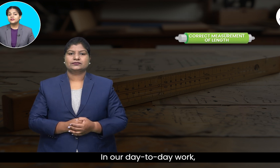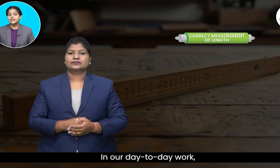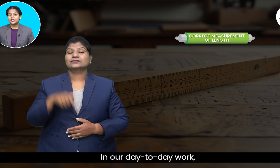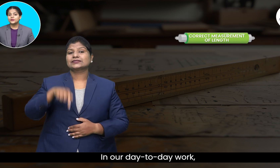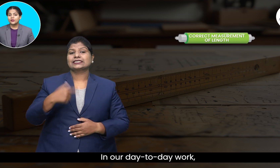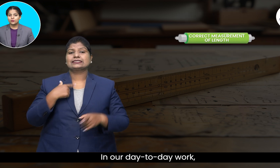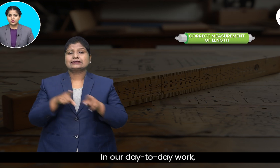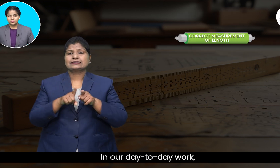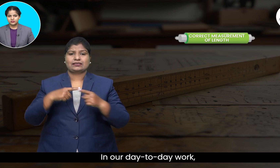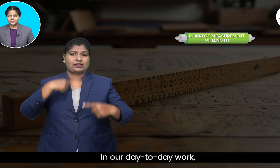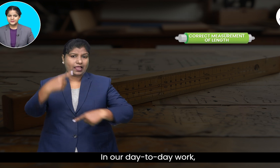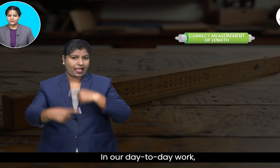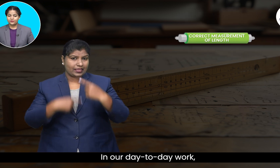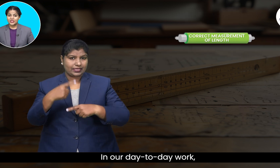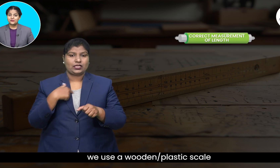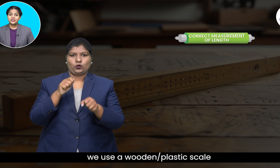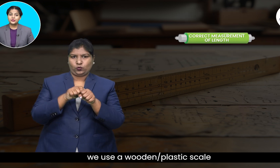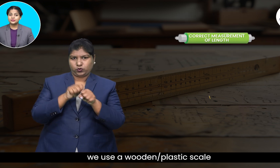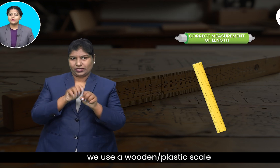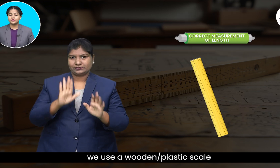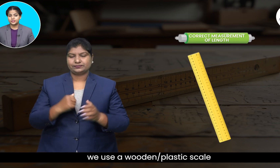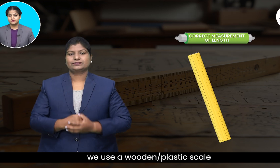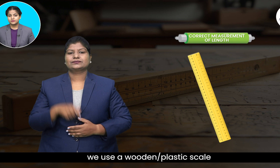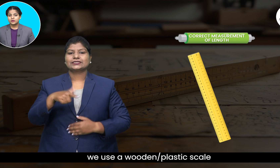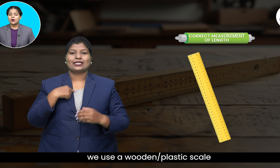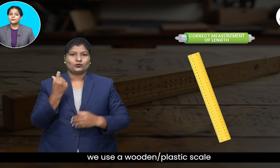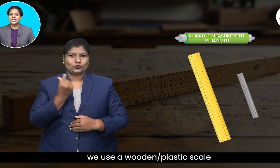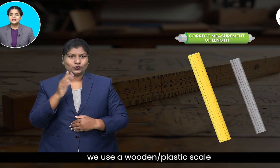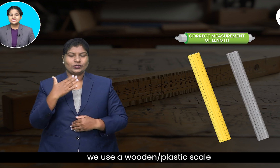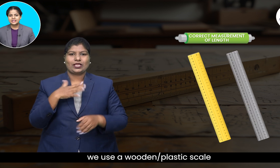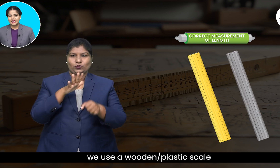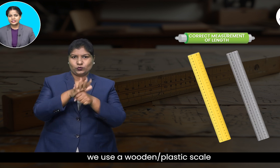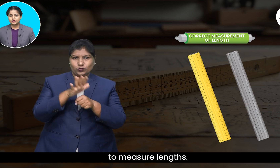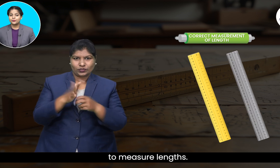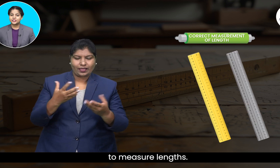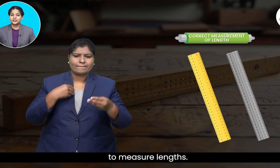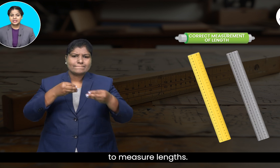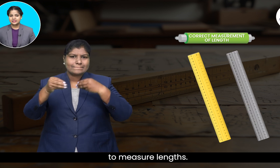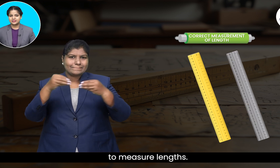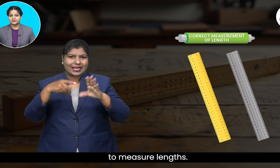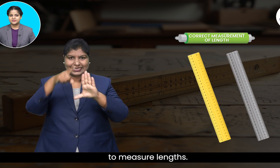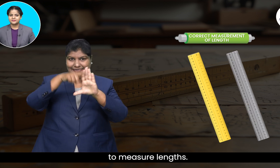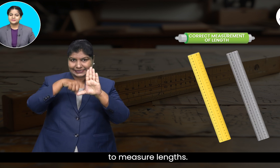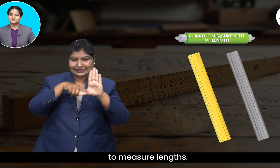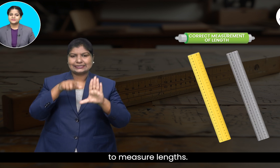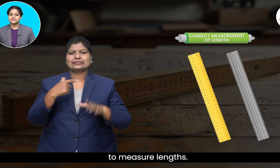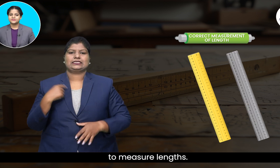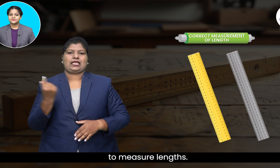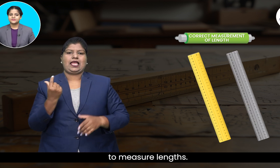In our day-to-day work, we use a wooden or plastic scale to measure lengths.